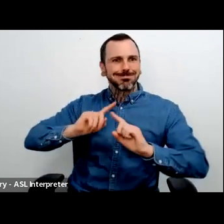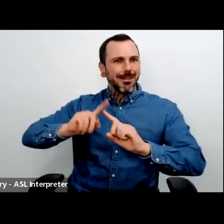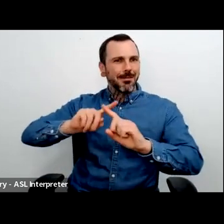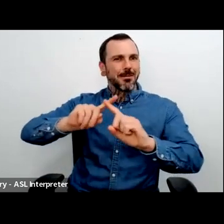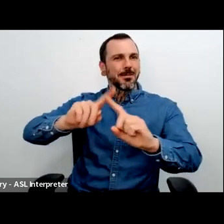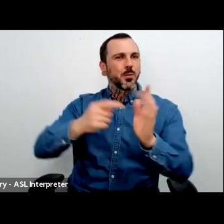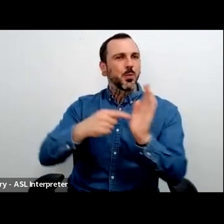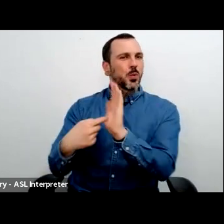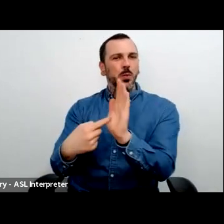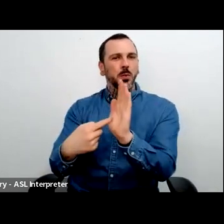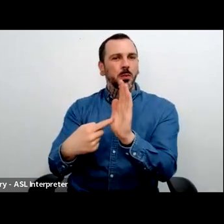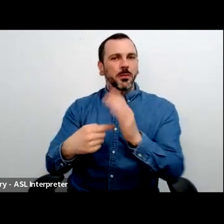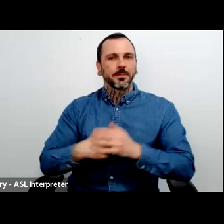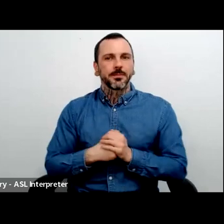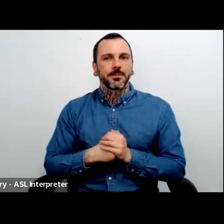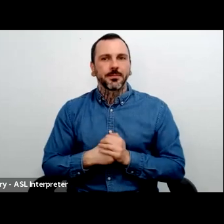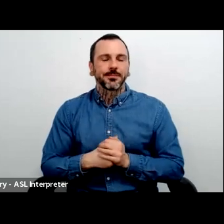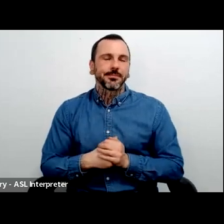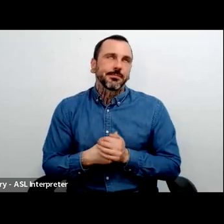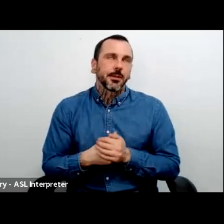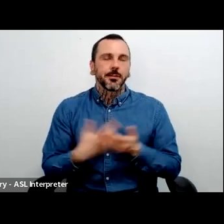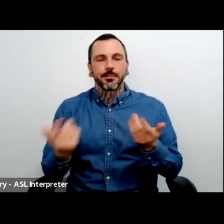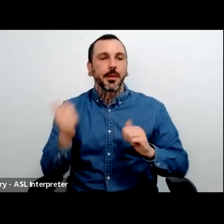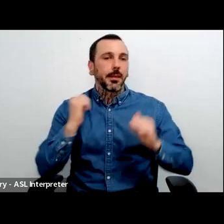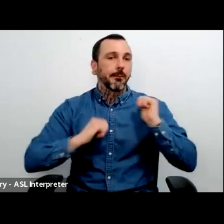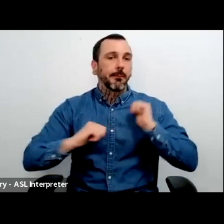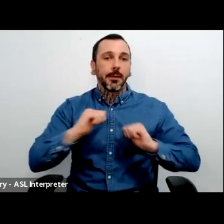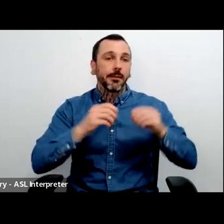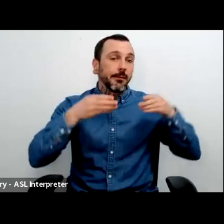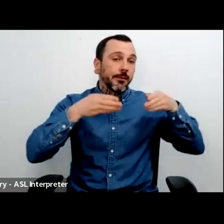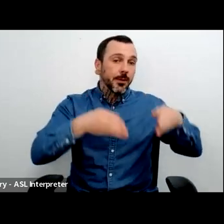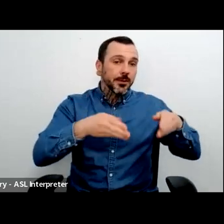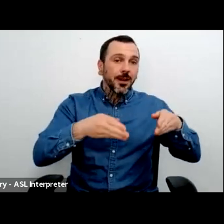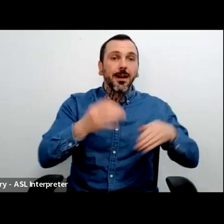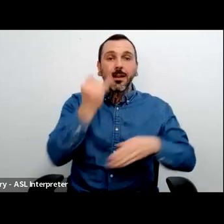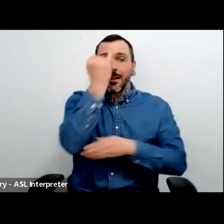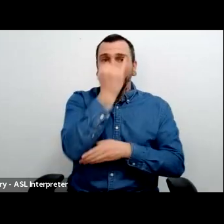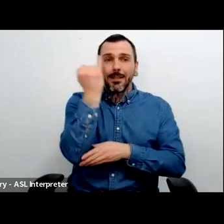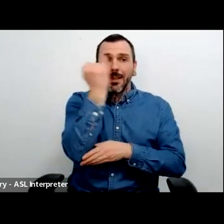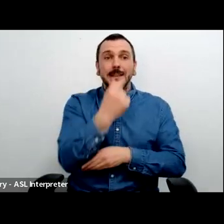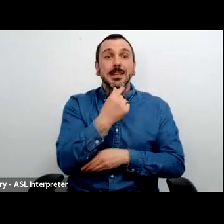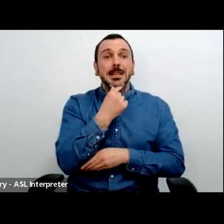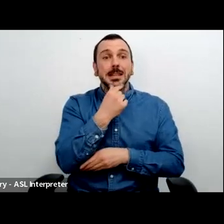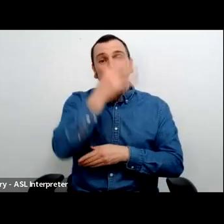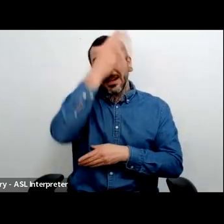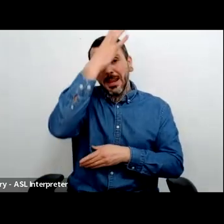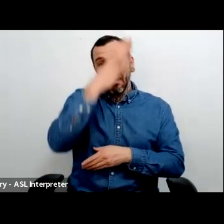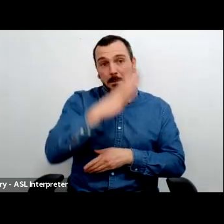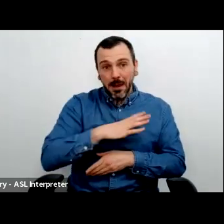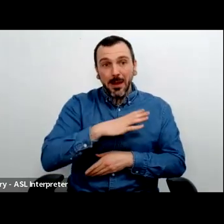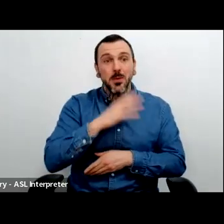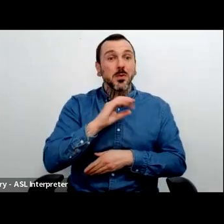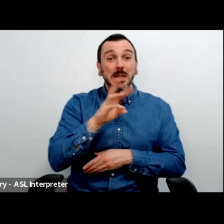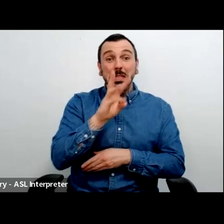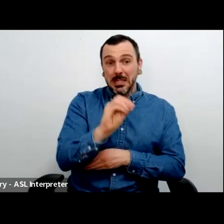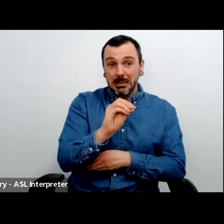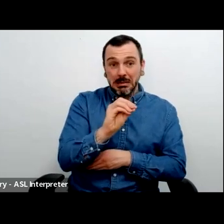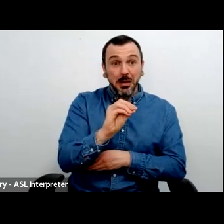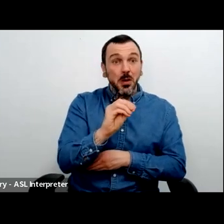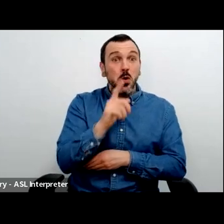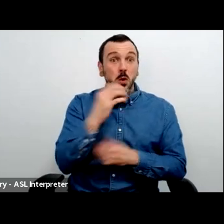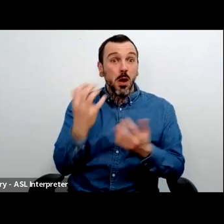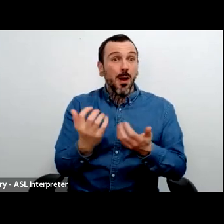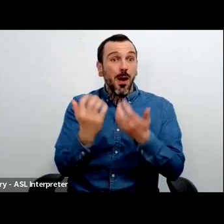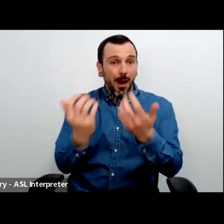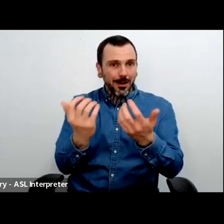just because it's a play about an Italian gay man in his 60s, it's only for Italian gay men in their 60s. And